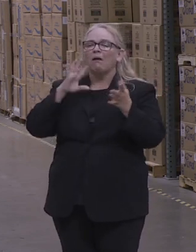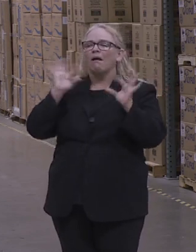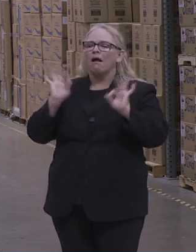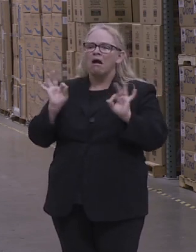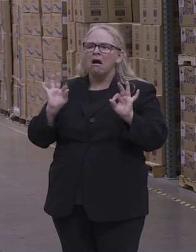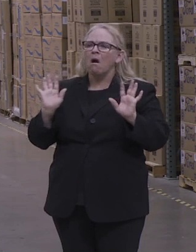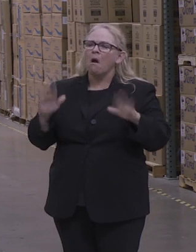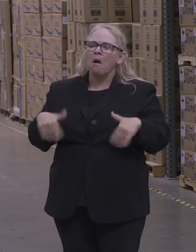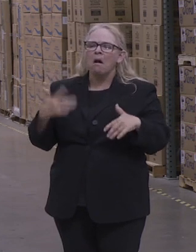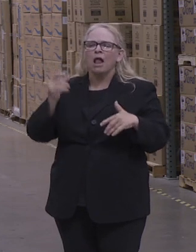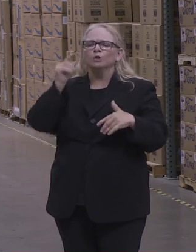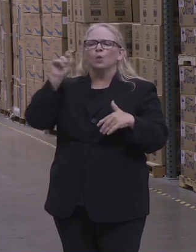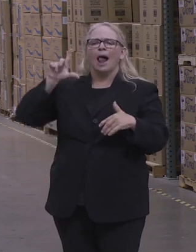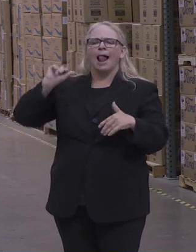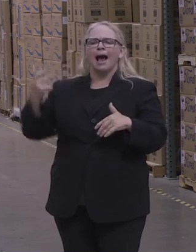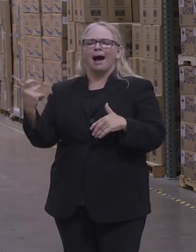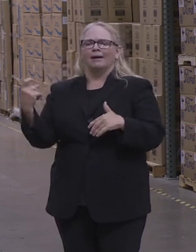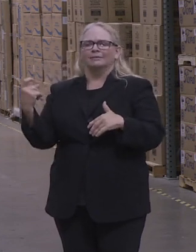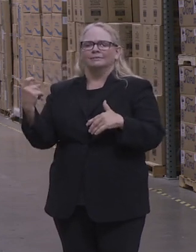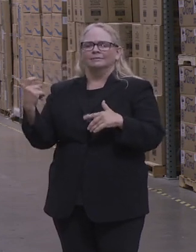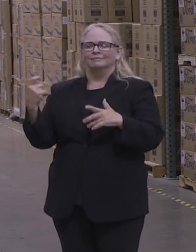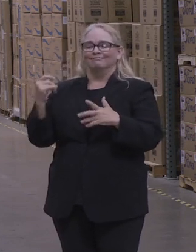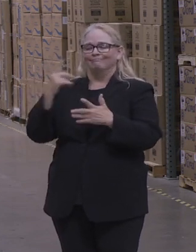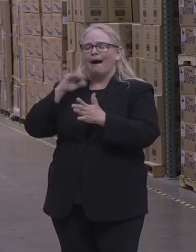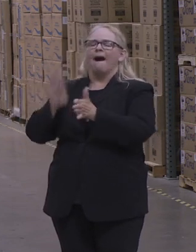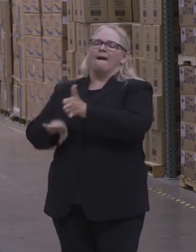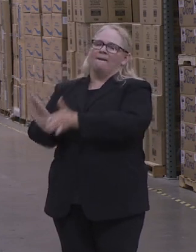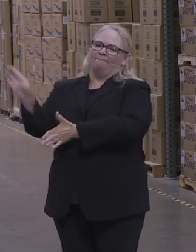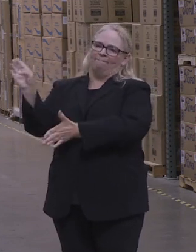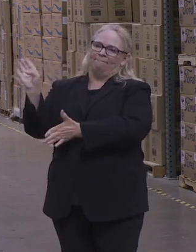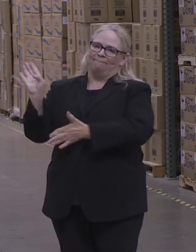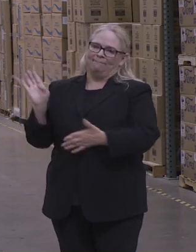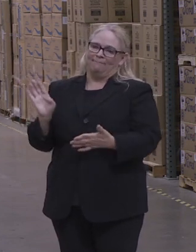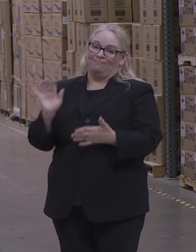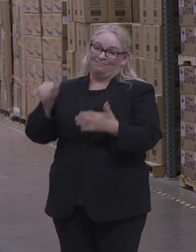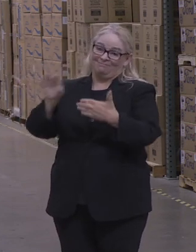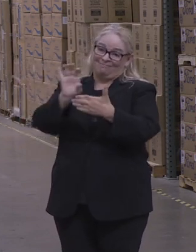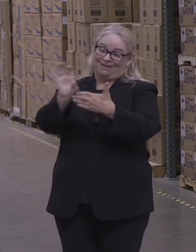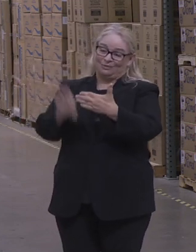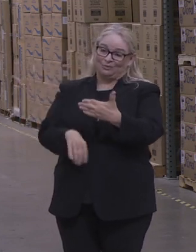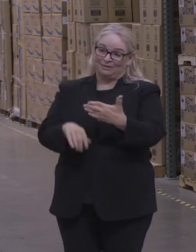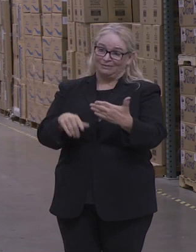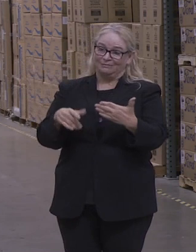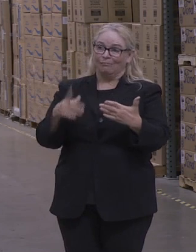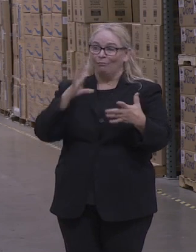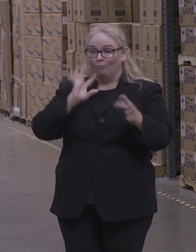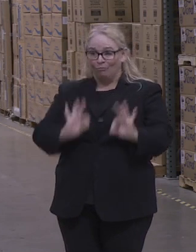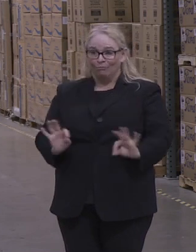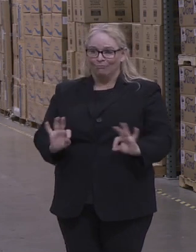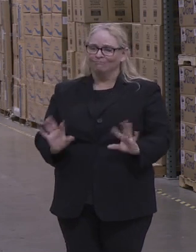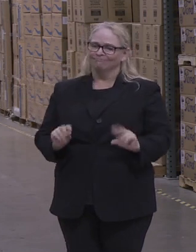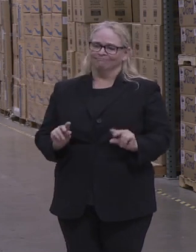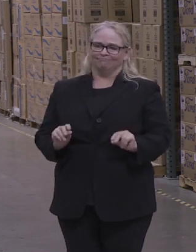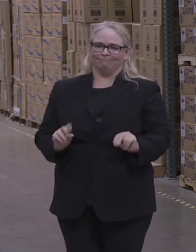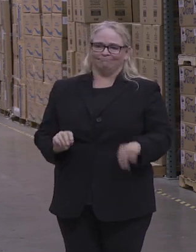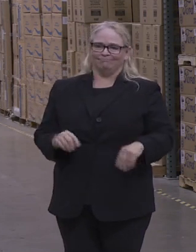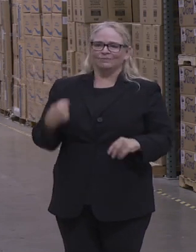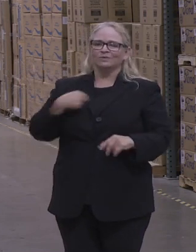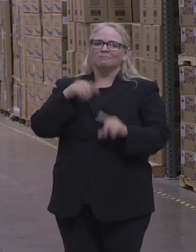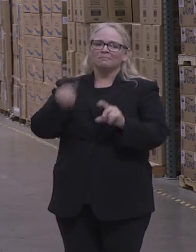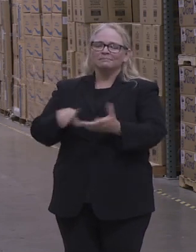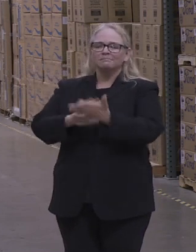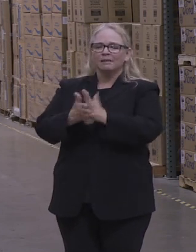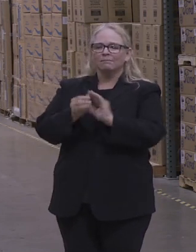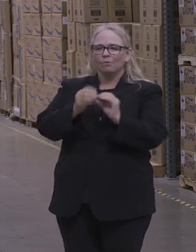numbers, and we have seen those numbers increase. As a consequence of that, we need to be more vigilant, and we need more aware of our